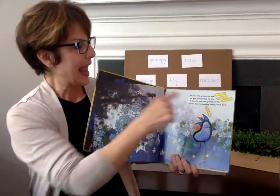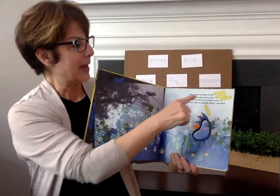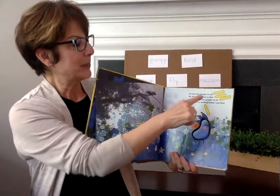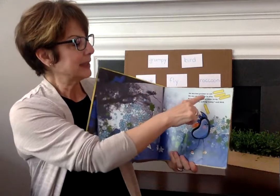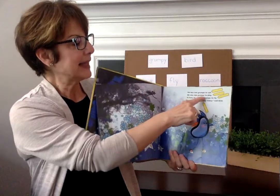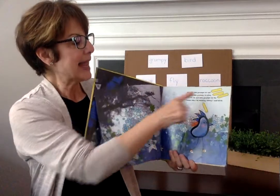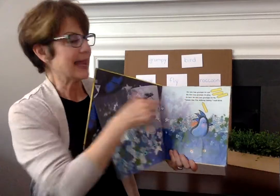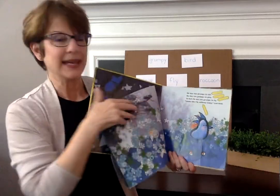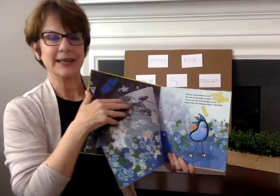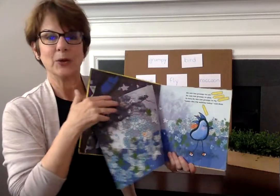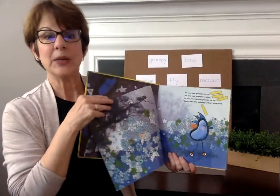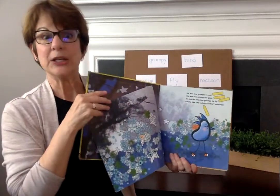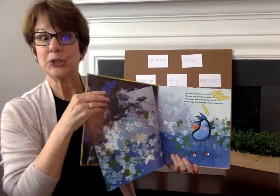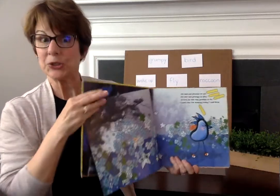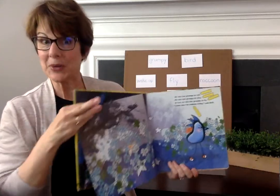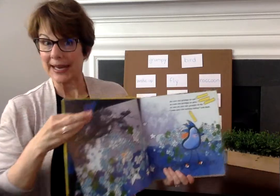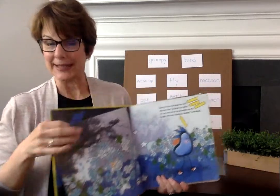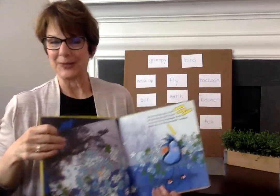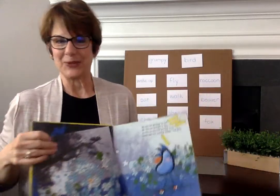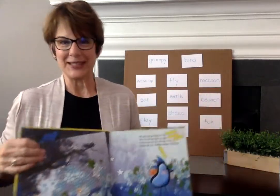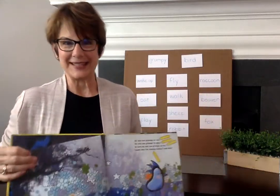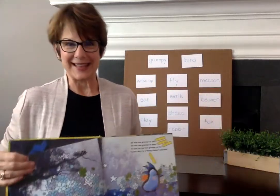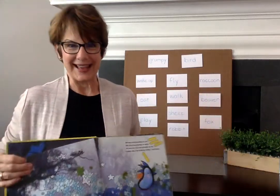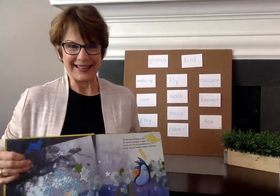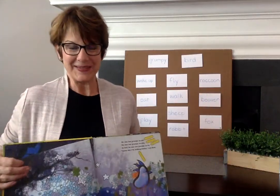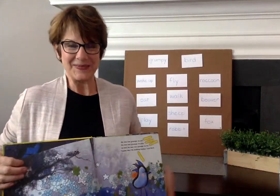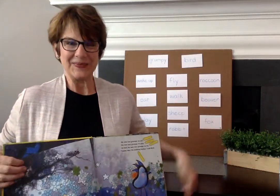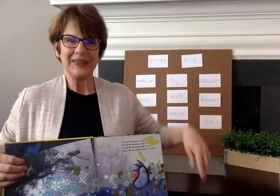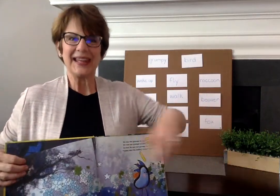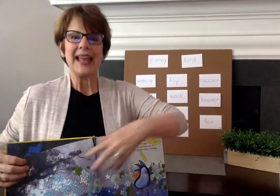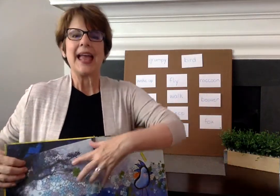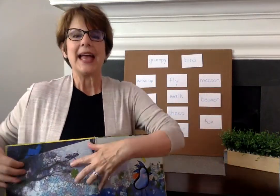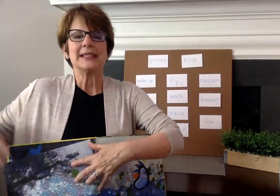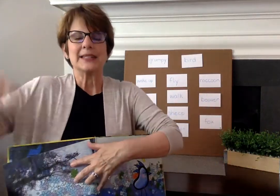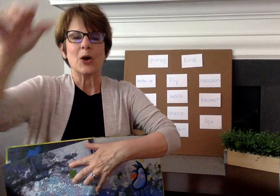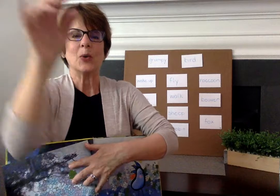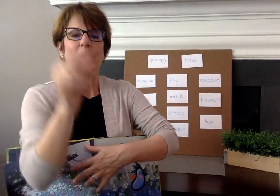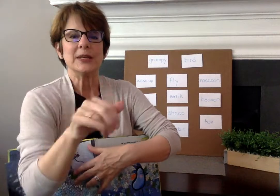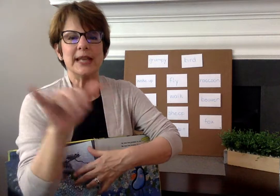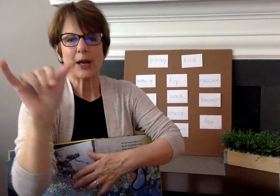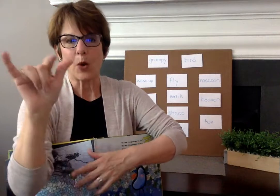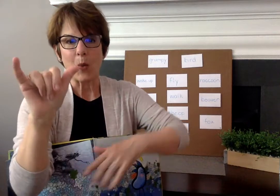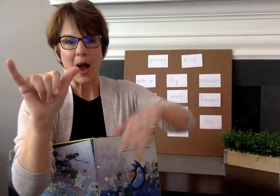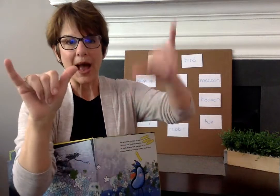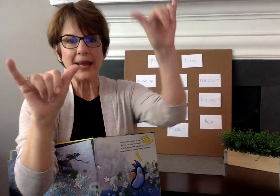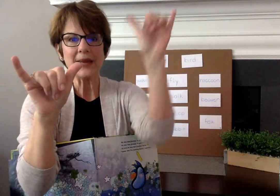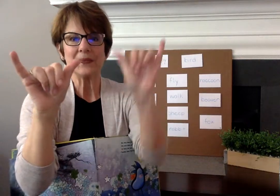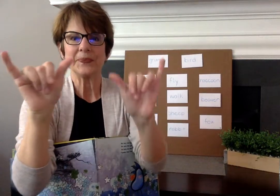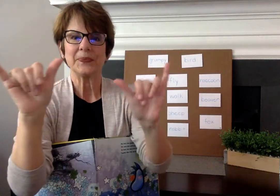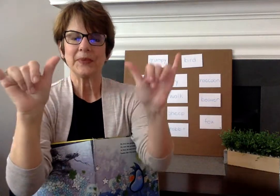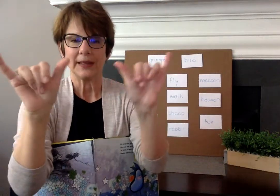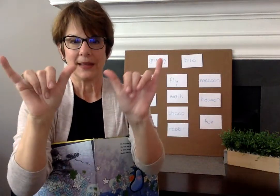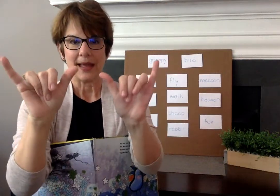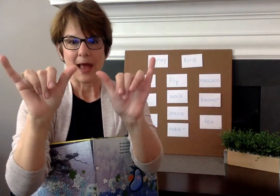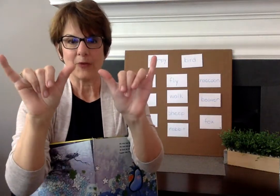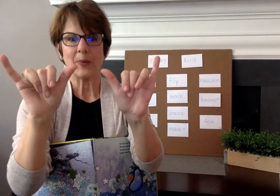And play. We need two hands for this sign. And so we take our Y, alphabet